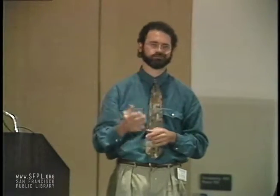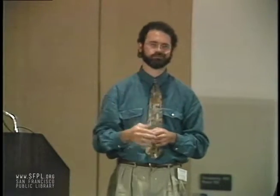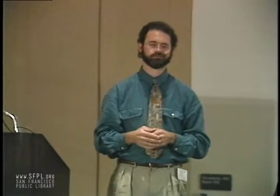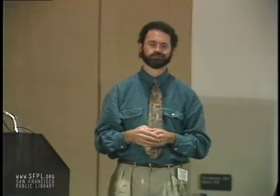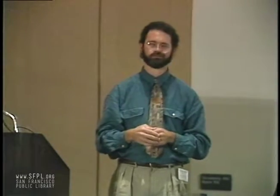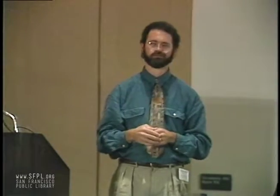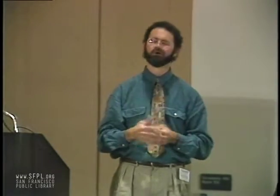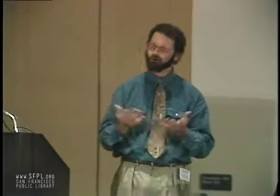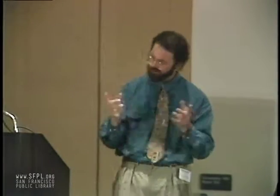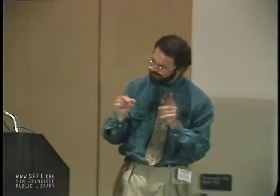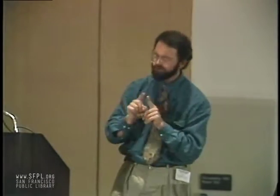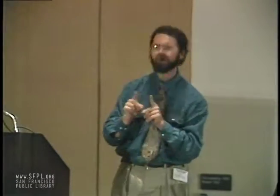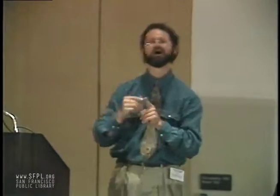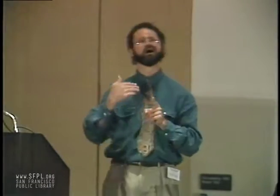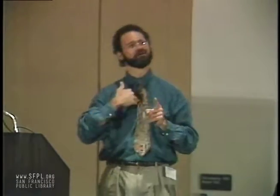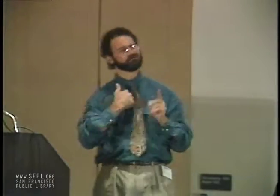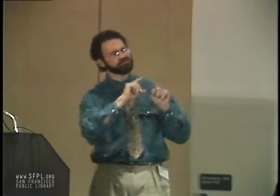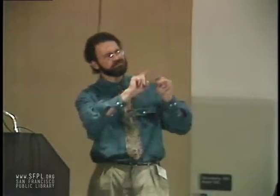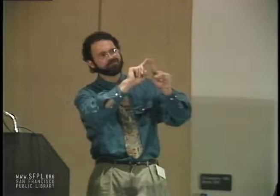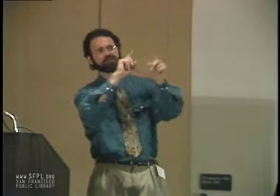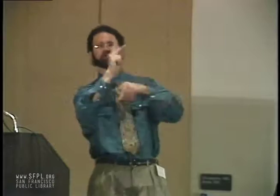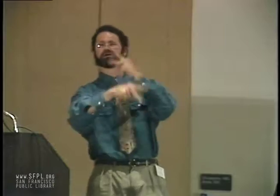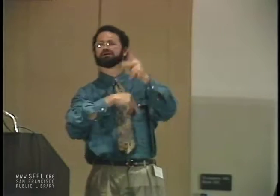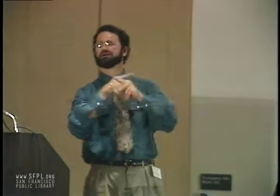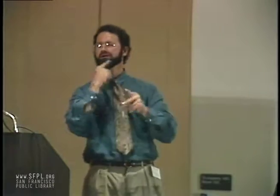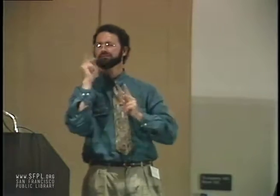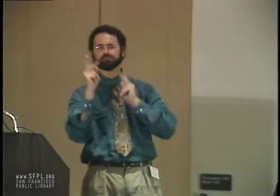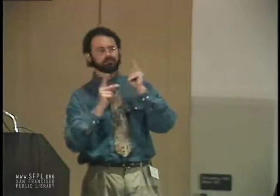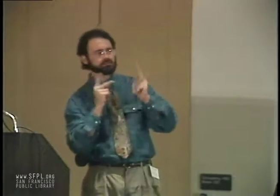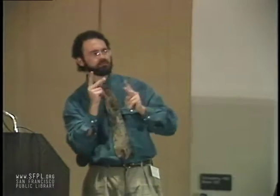And in that sense, they don't really understand our definition of the word deaf.